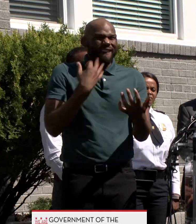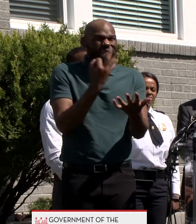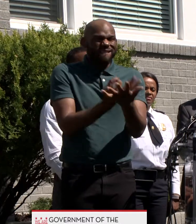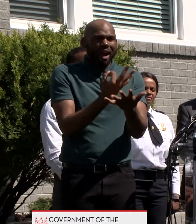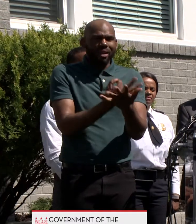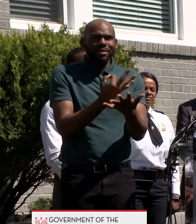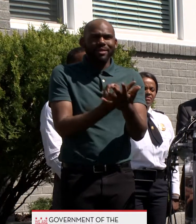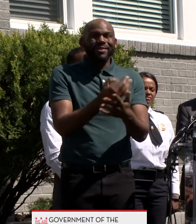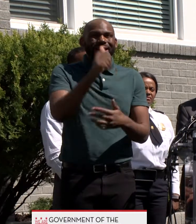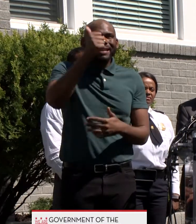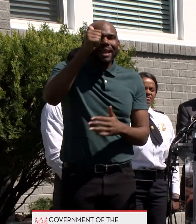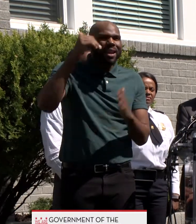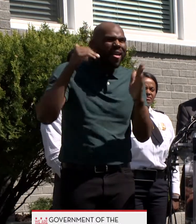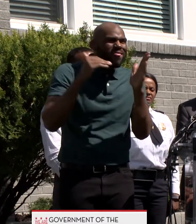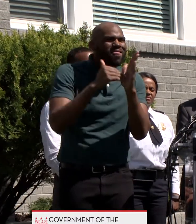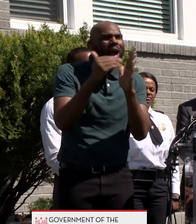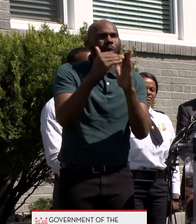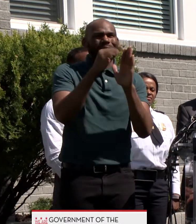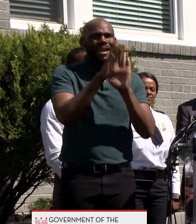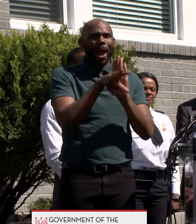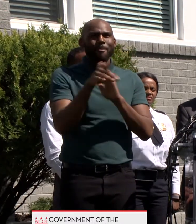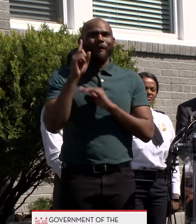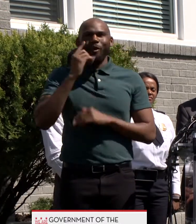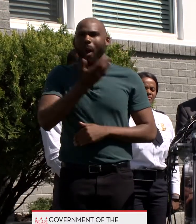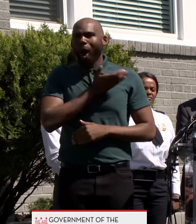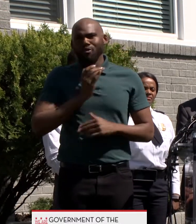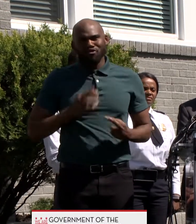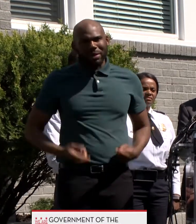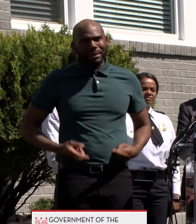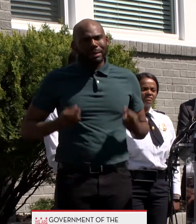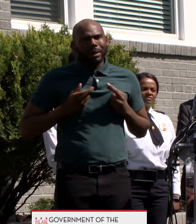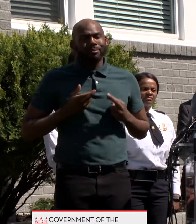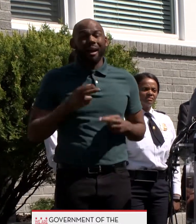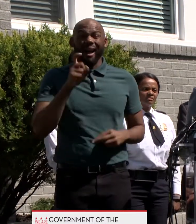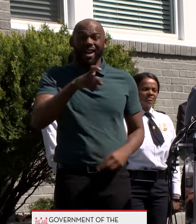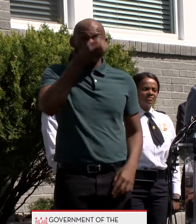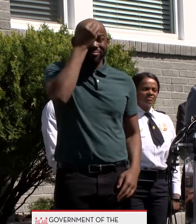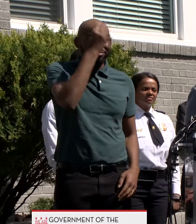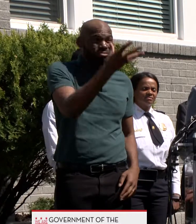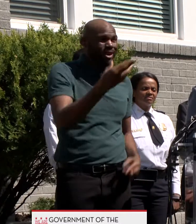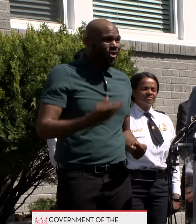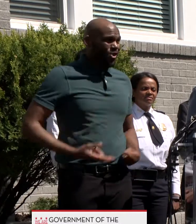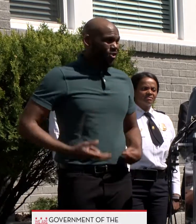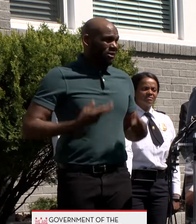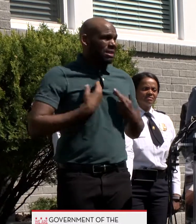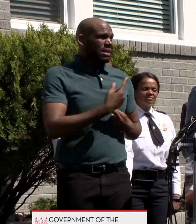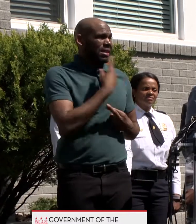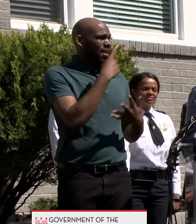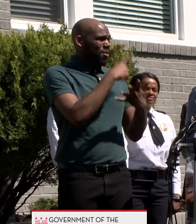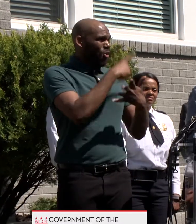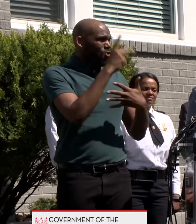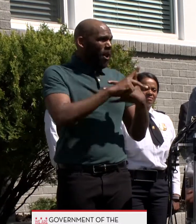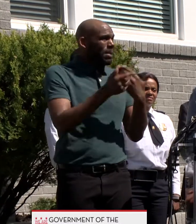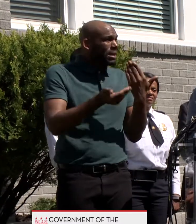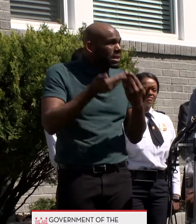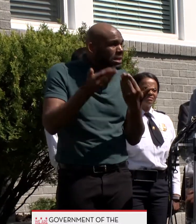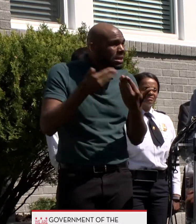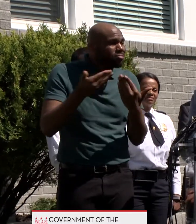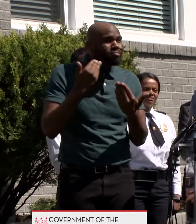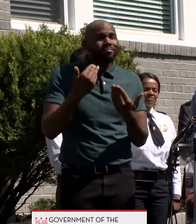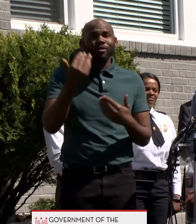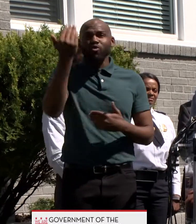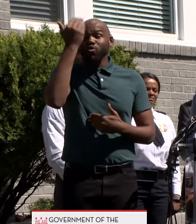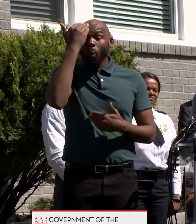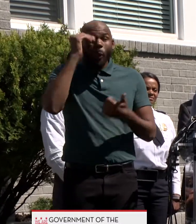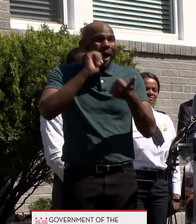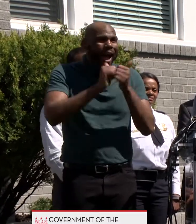funded 10,000 cameras for our residents. I have to tell you, residents say that the program is easy. They know